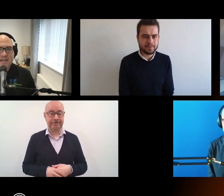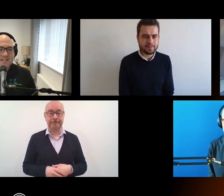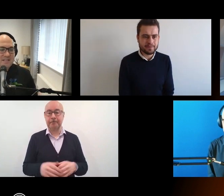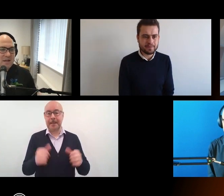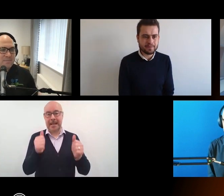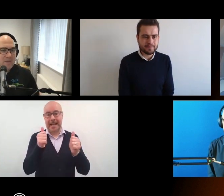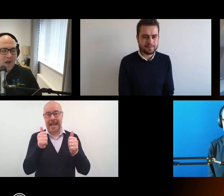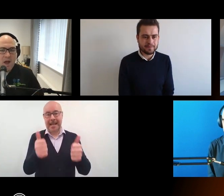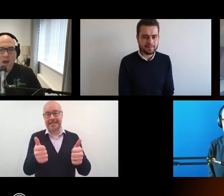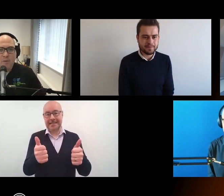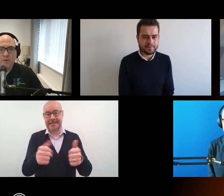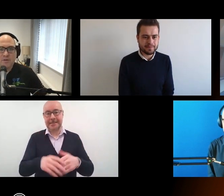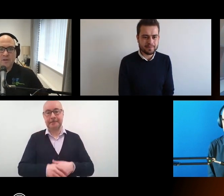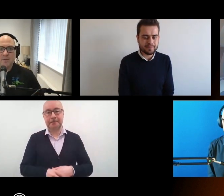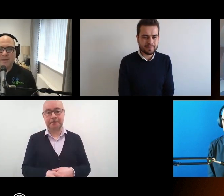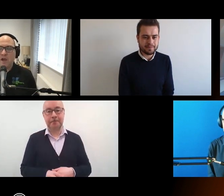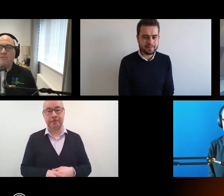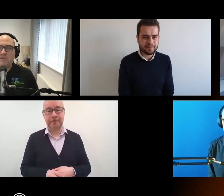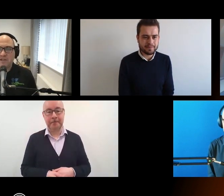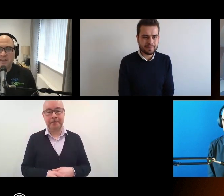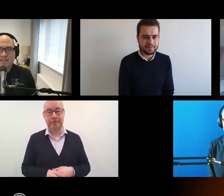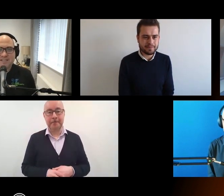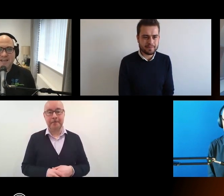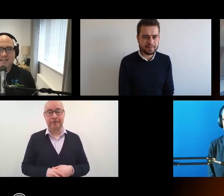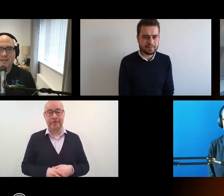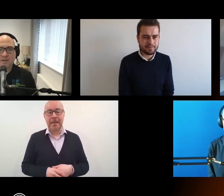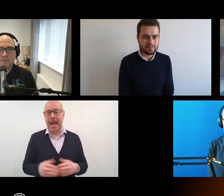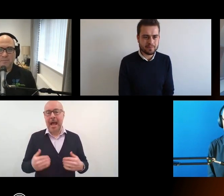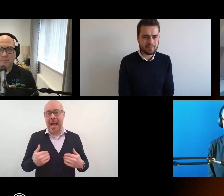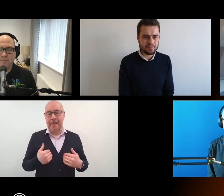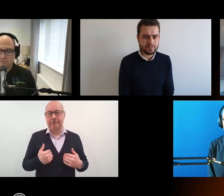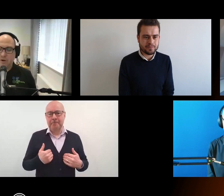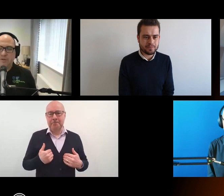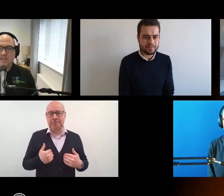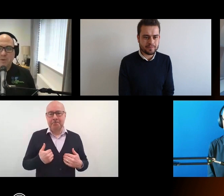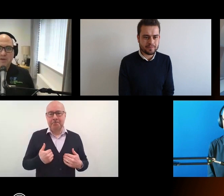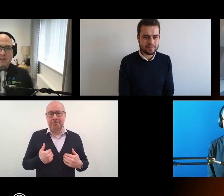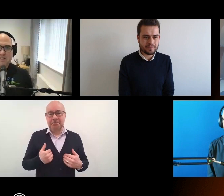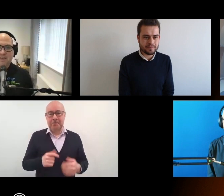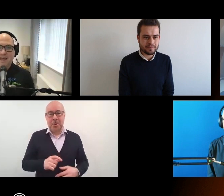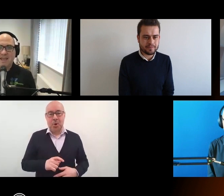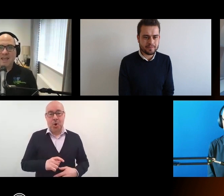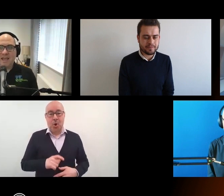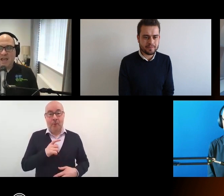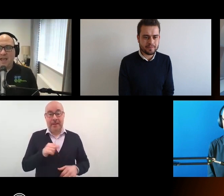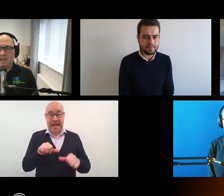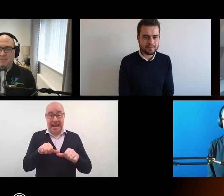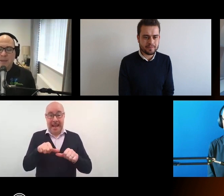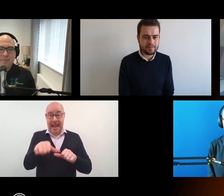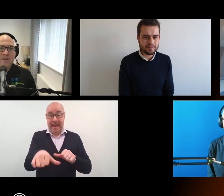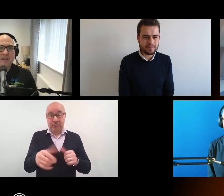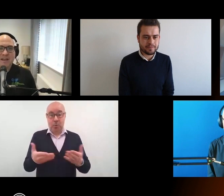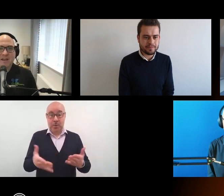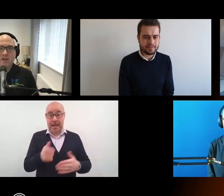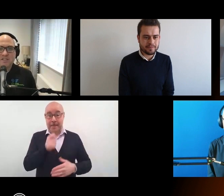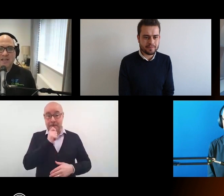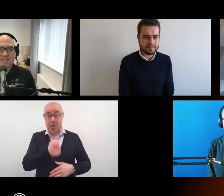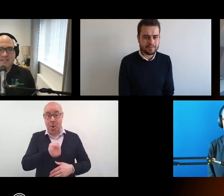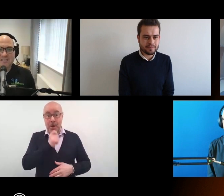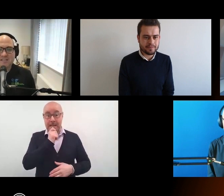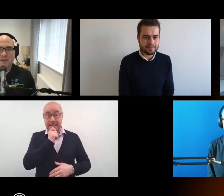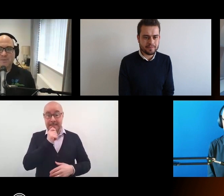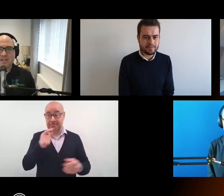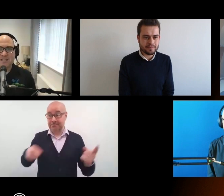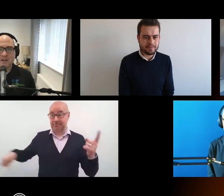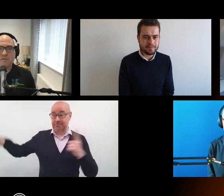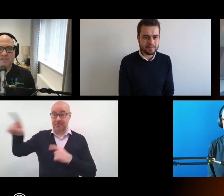Excellent. And I would be confident in saying that following this podcast today, people are going to get in contact. This